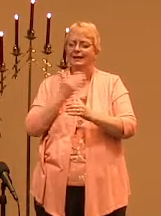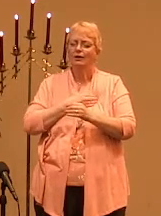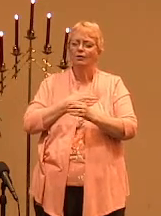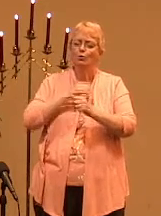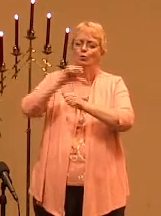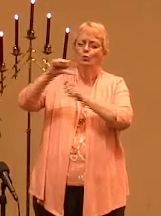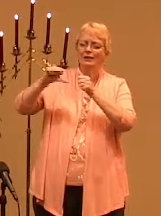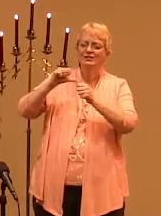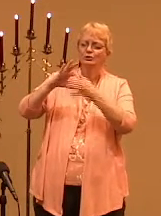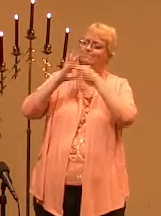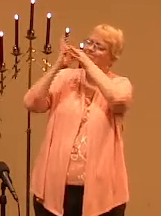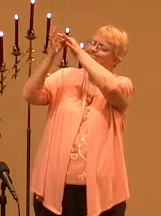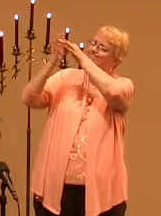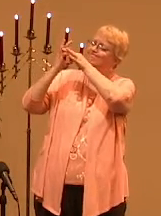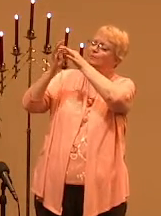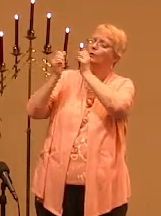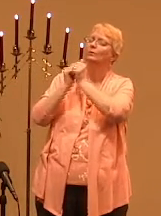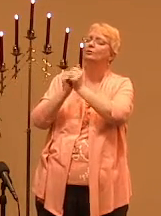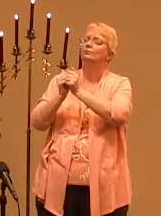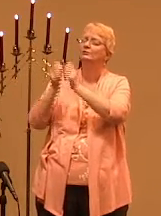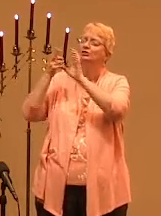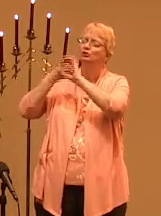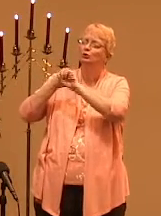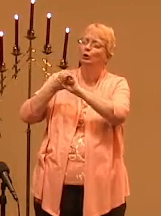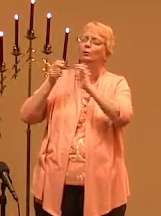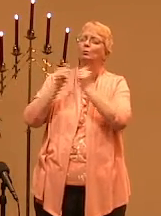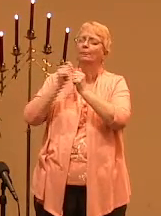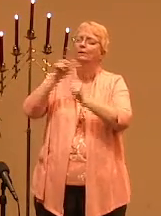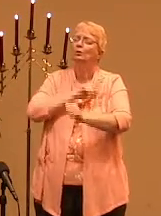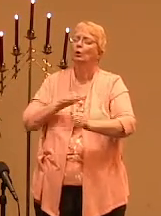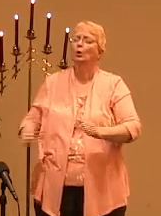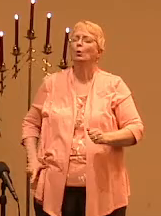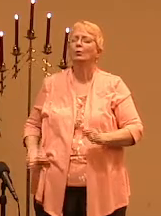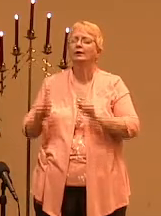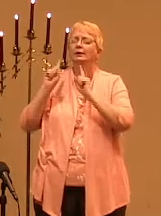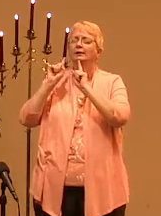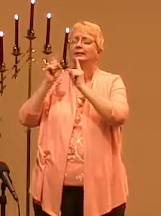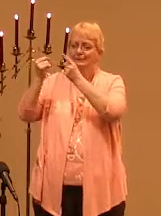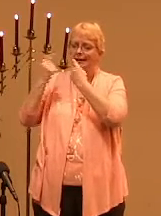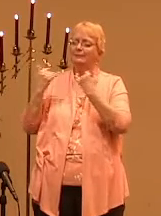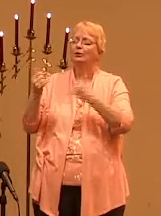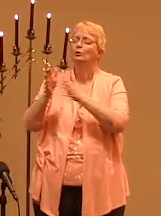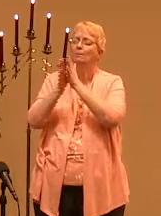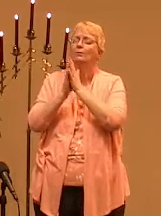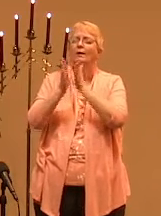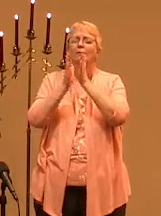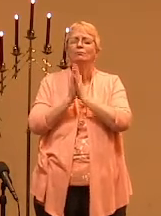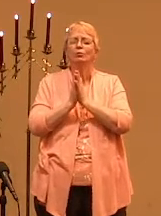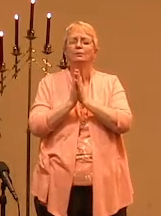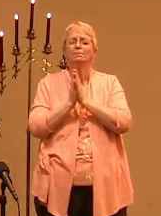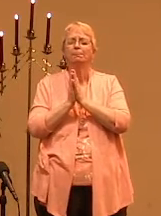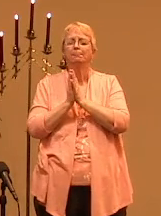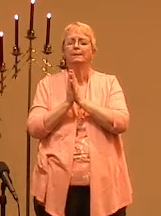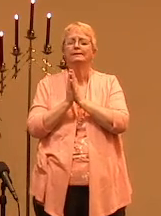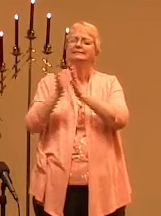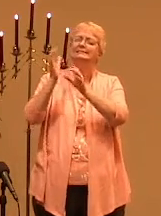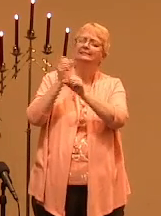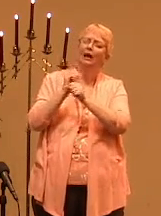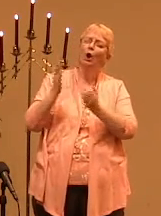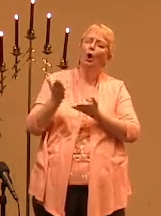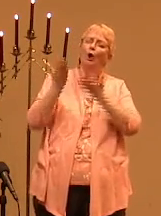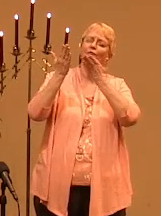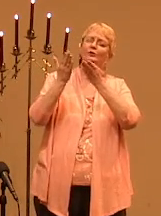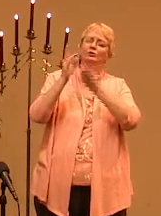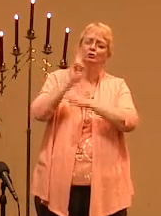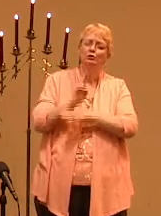relationship, being reconciled to the Father, we come to you in prayer. We pray for today's offering, Lord. Take it and use it for your